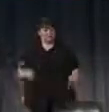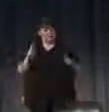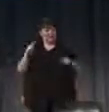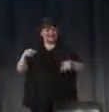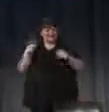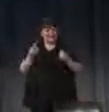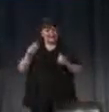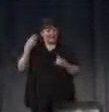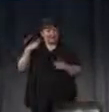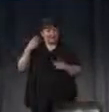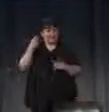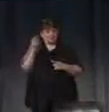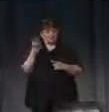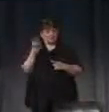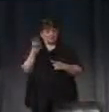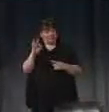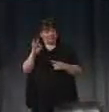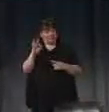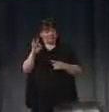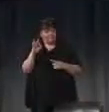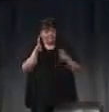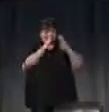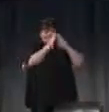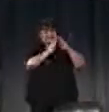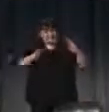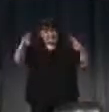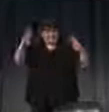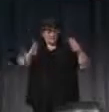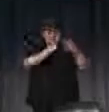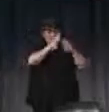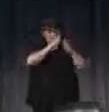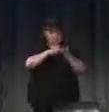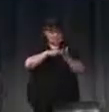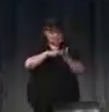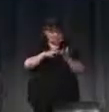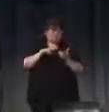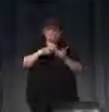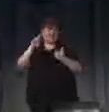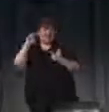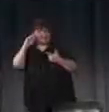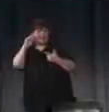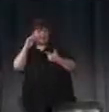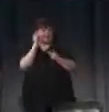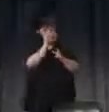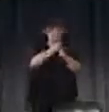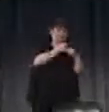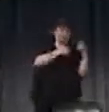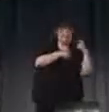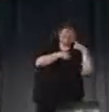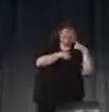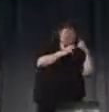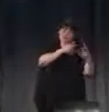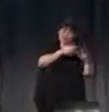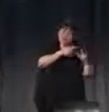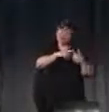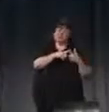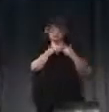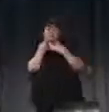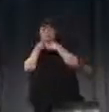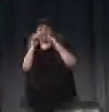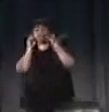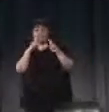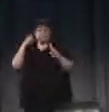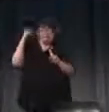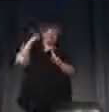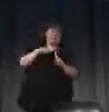history of this spectrum of research into human hearing and human sound production and efficiency and the message and the signal